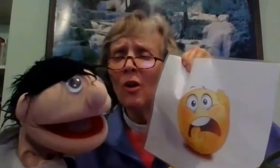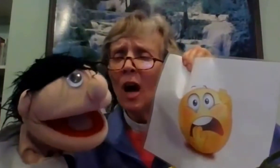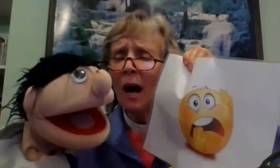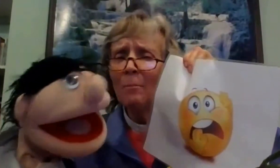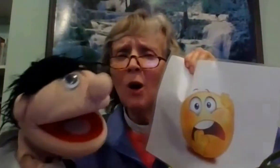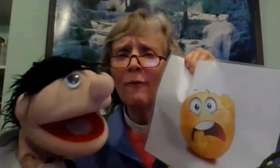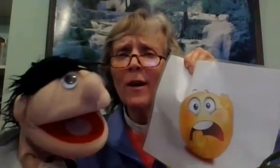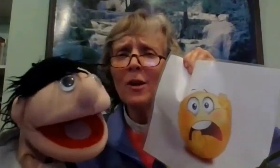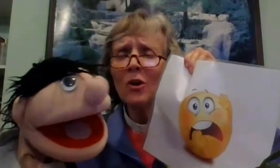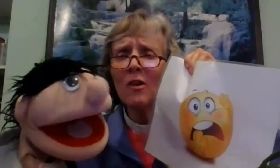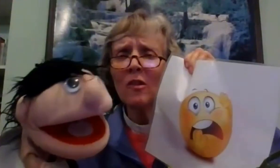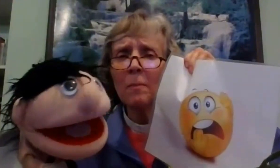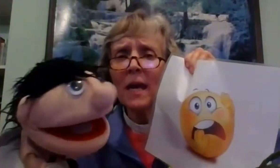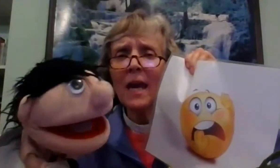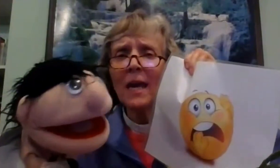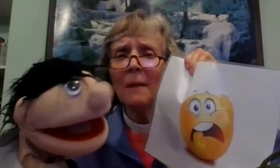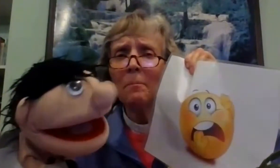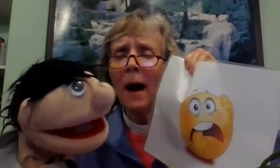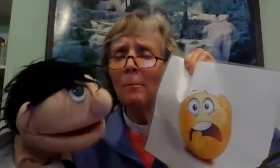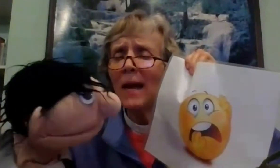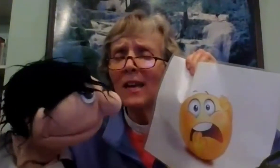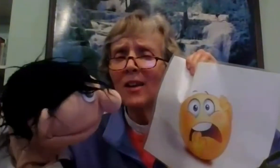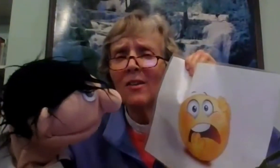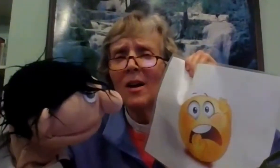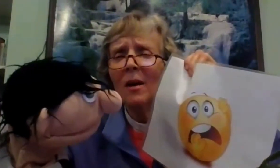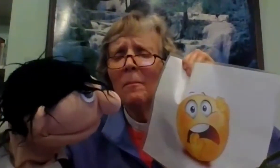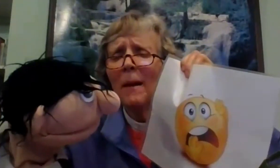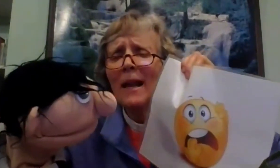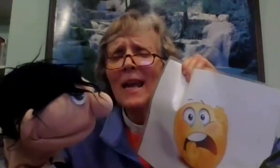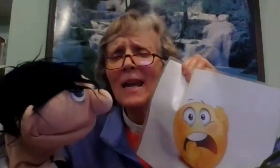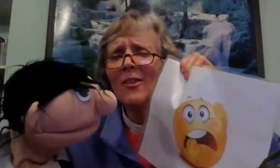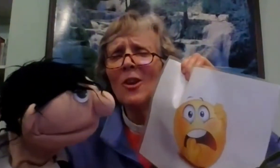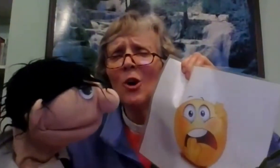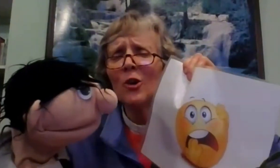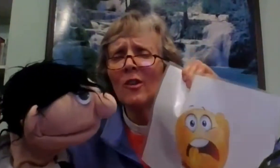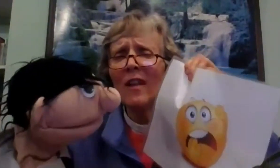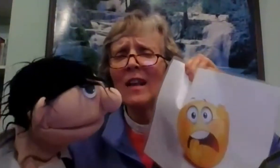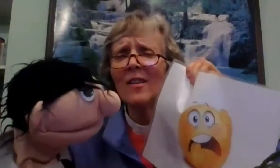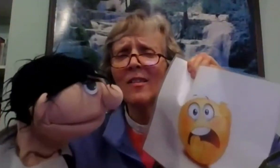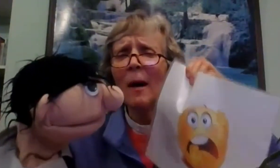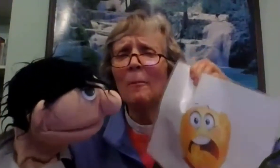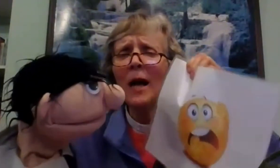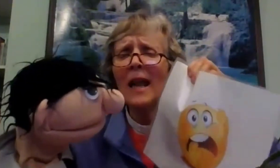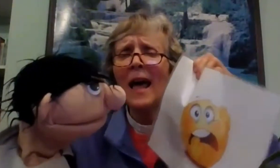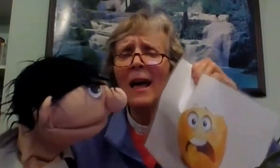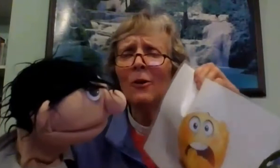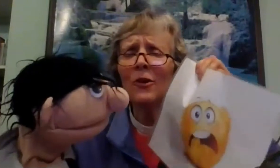I'm not very good at speaking in public, and please, Lord, send someone else.